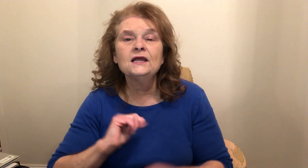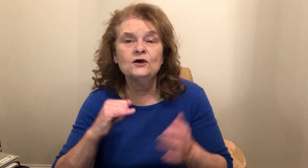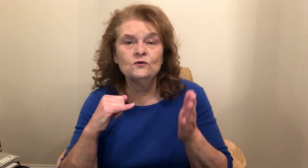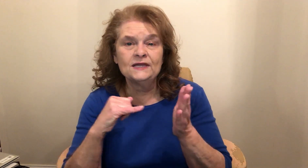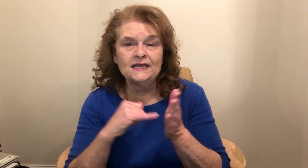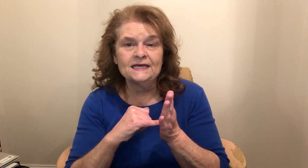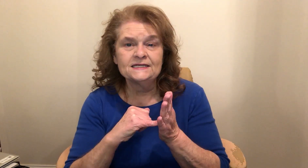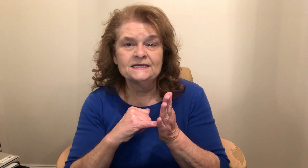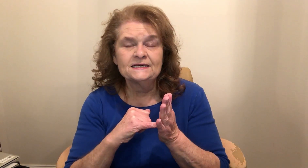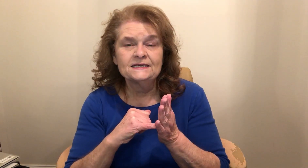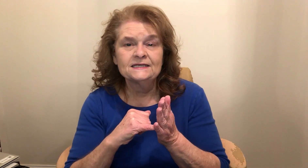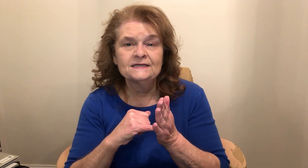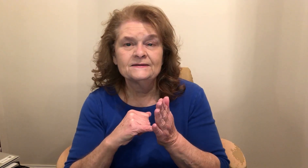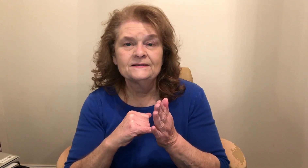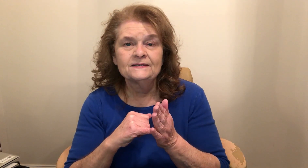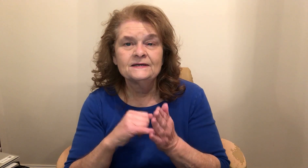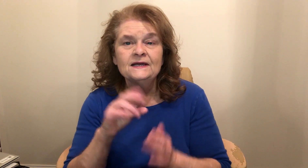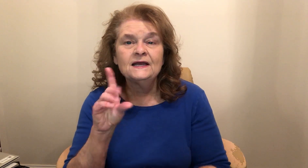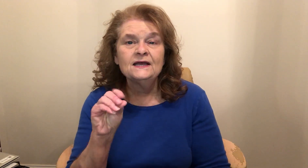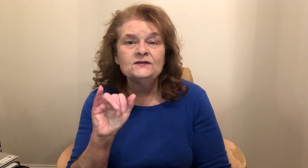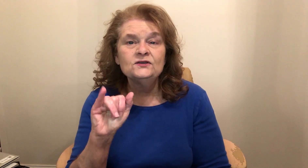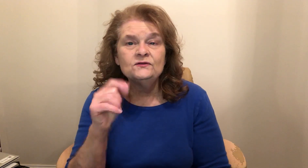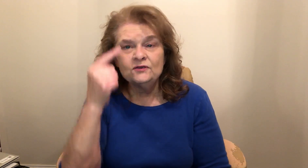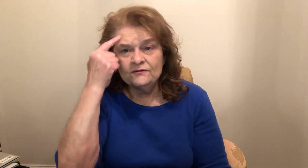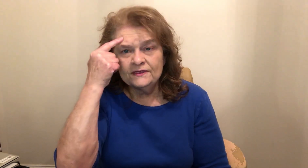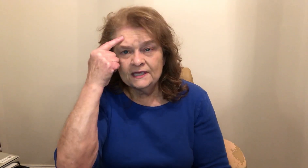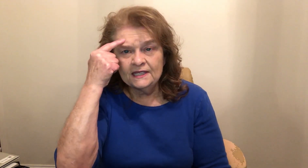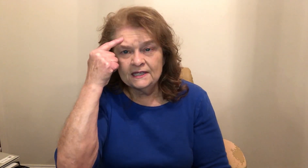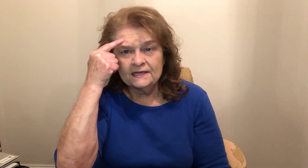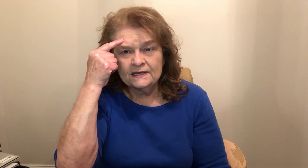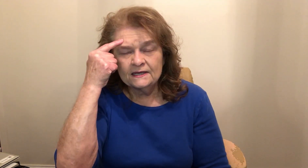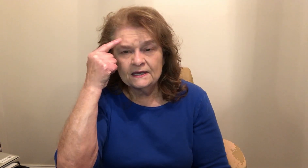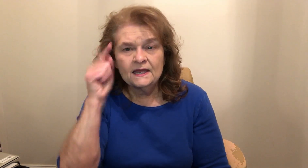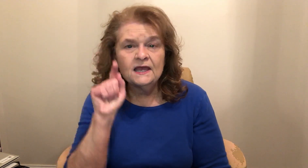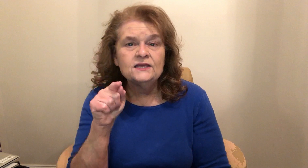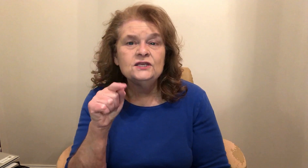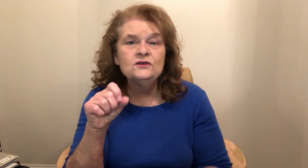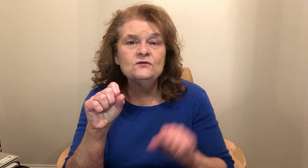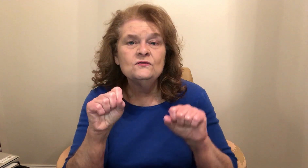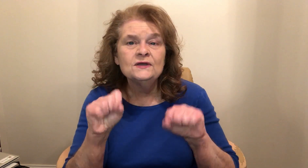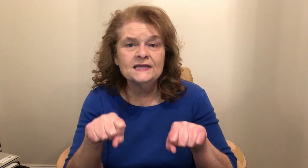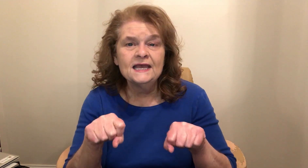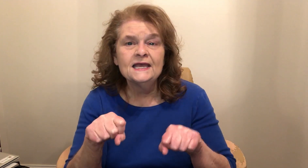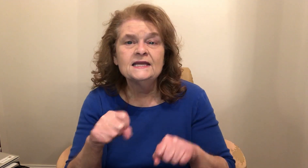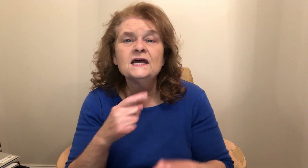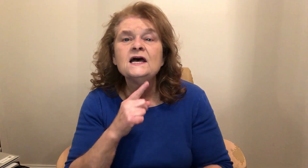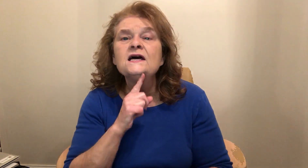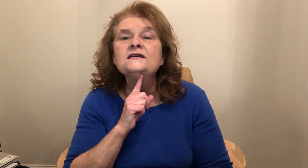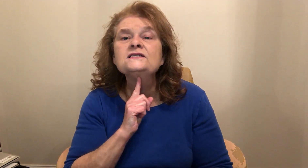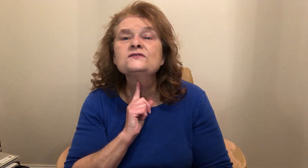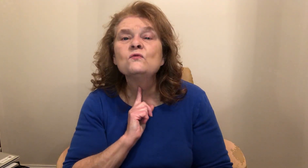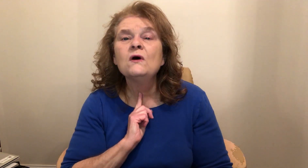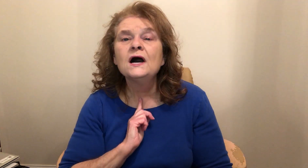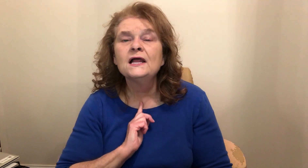swallow it? Do you think you can